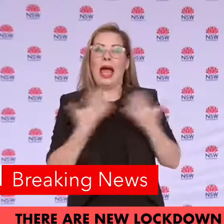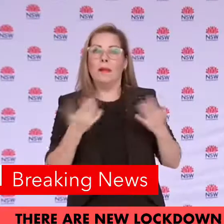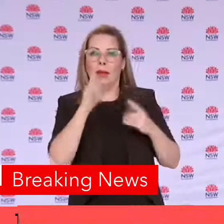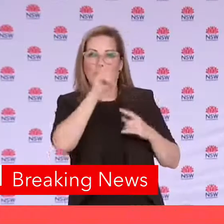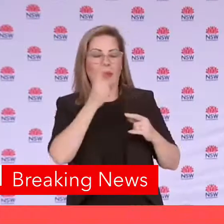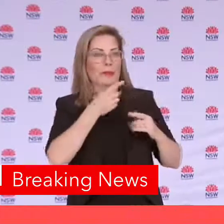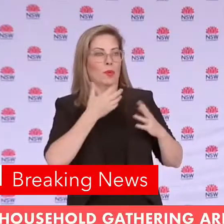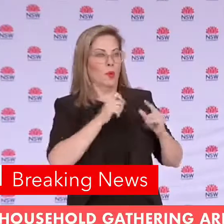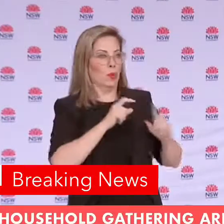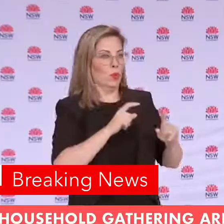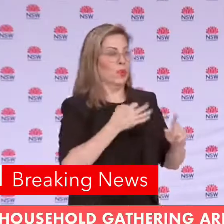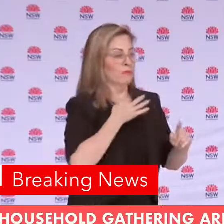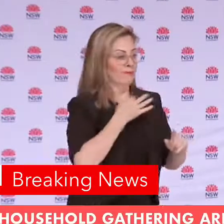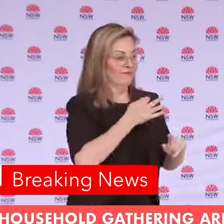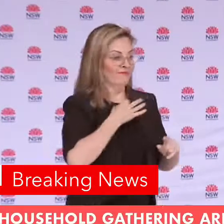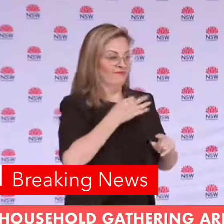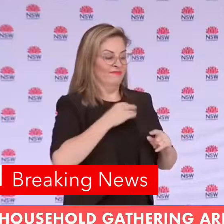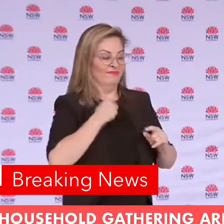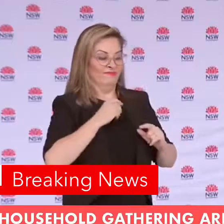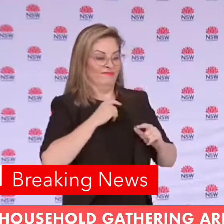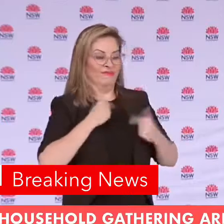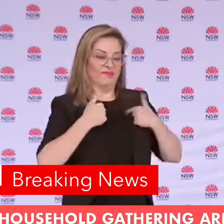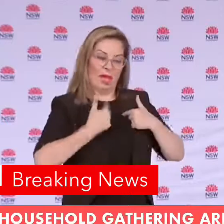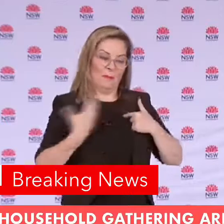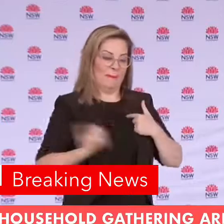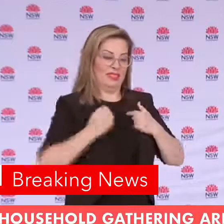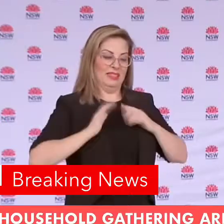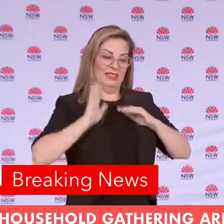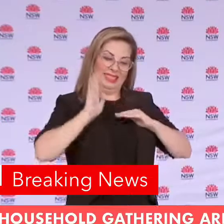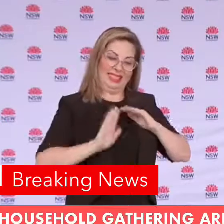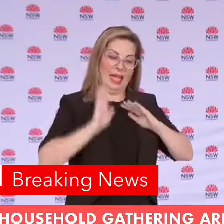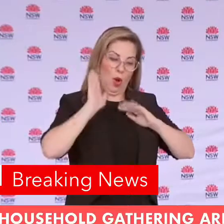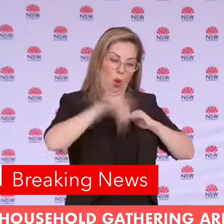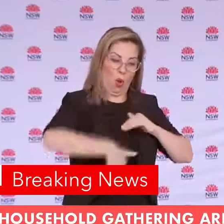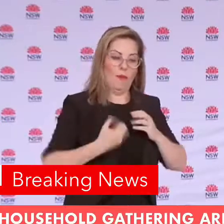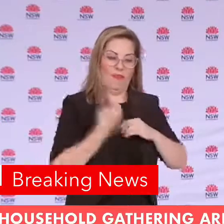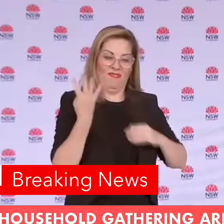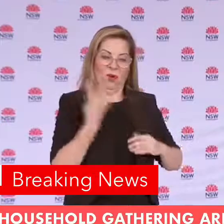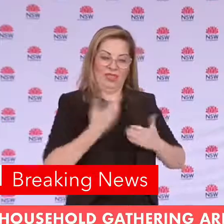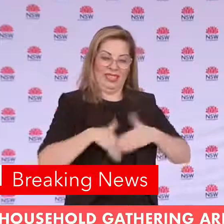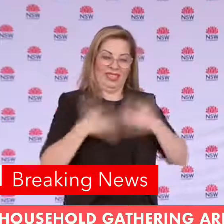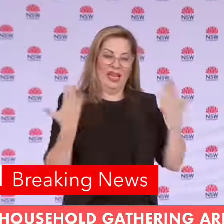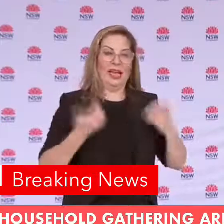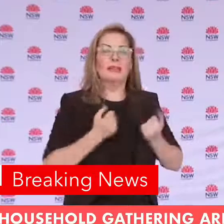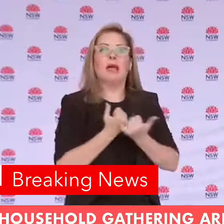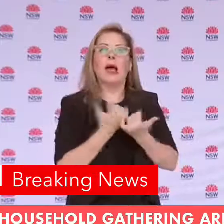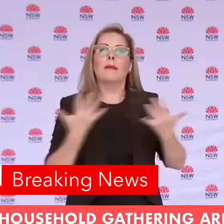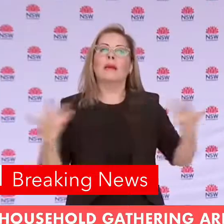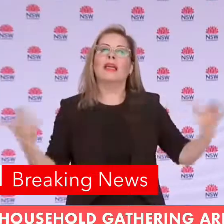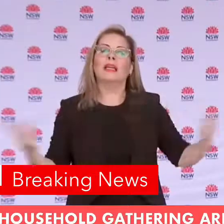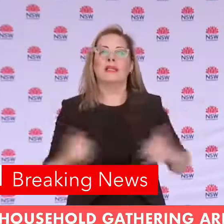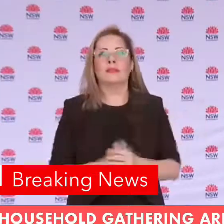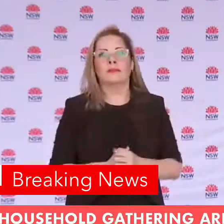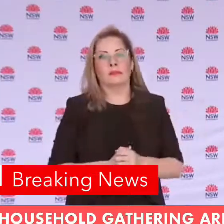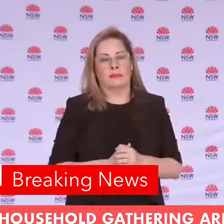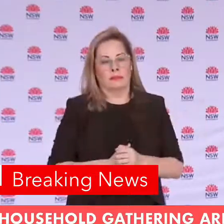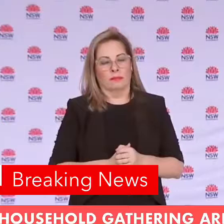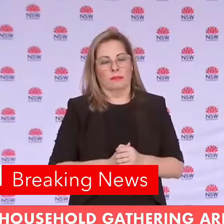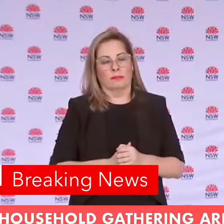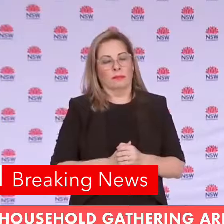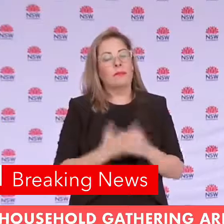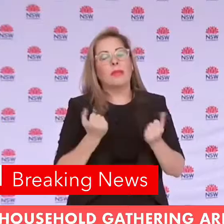are currently locked away in isolation for the next 14 days? Any idea? There would be very